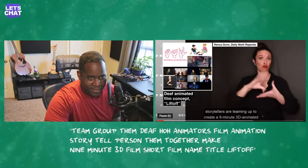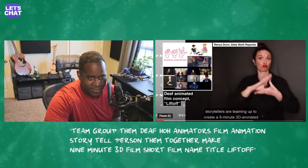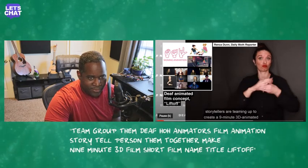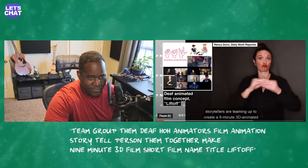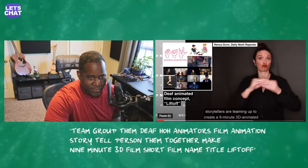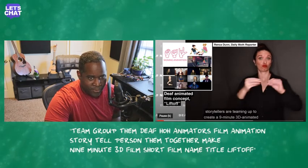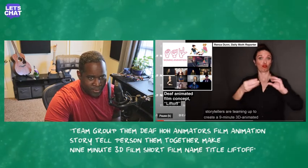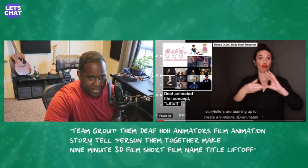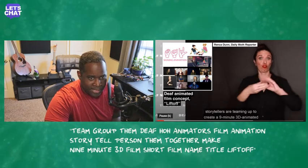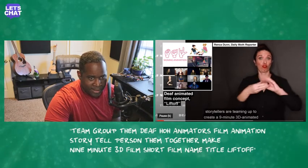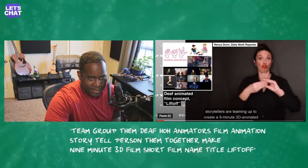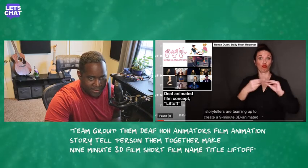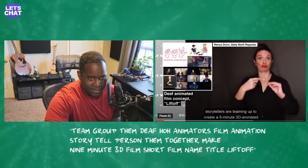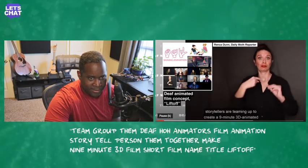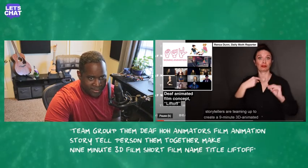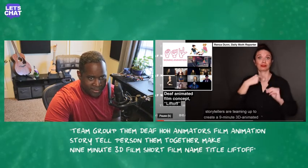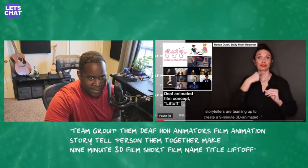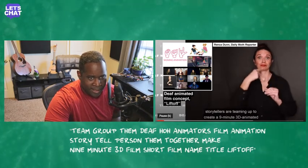Animation, story,